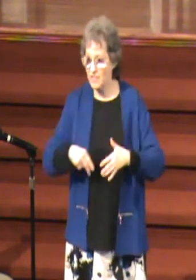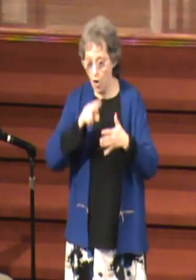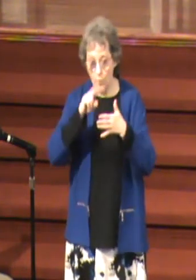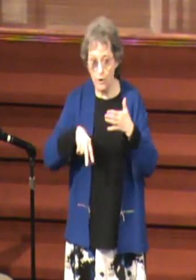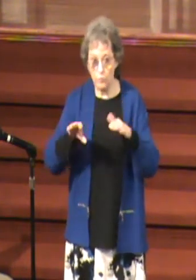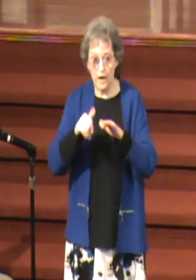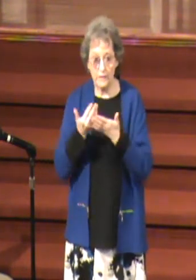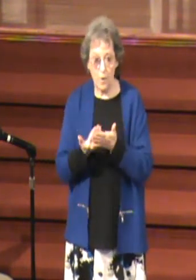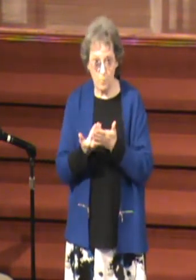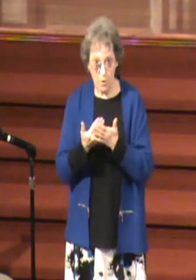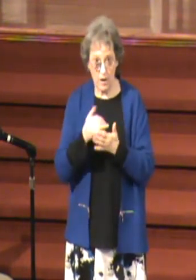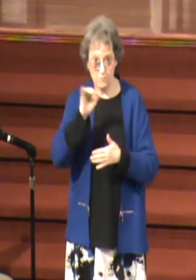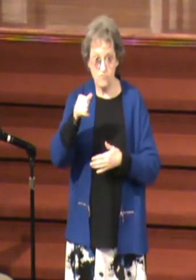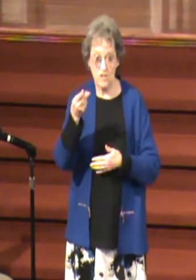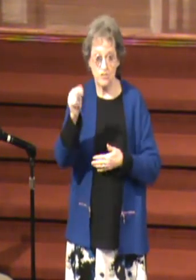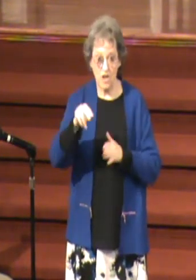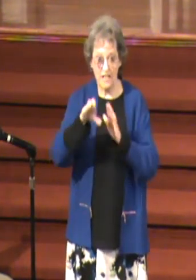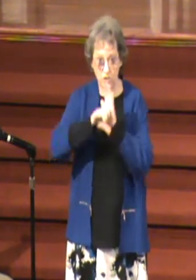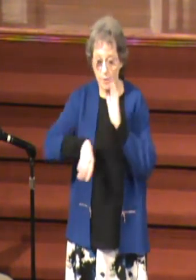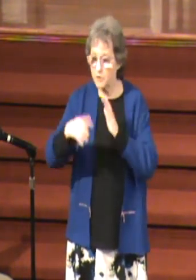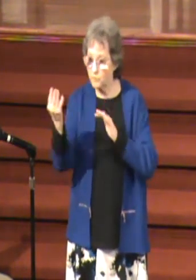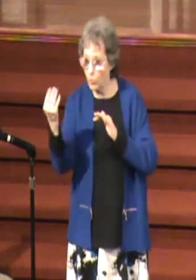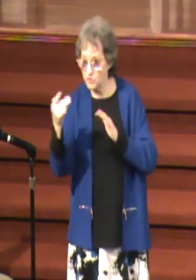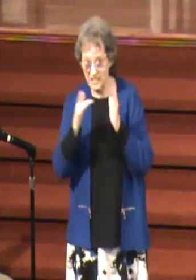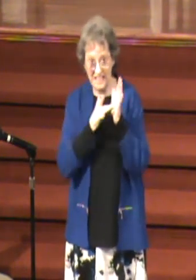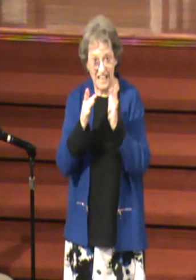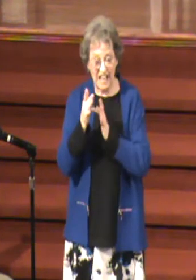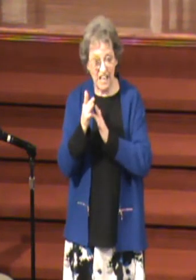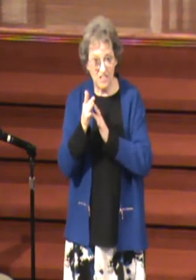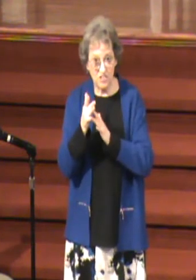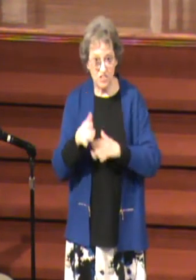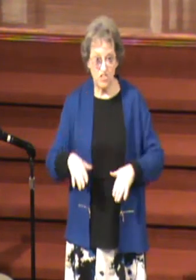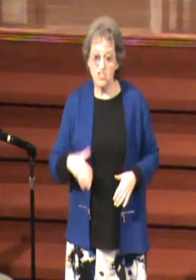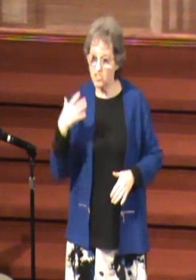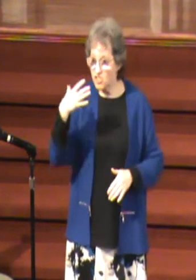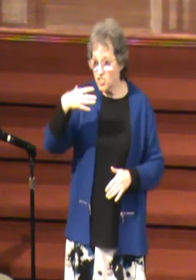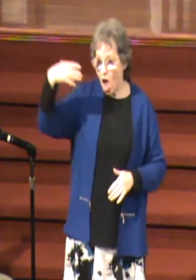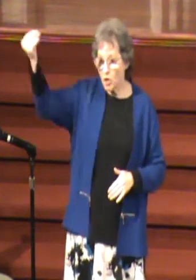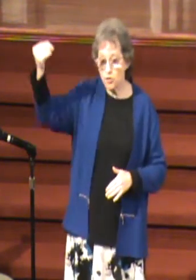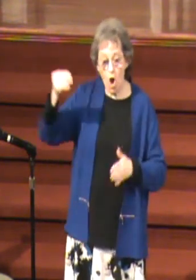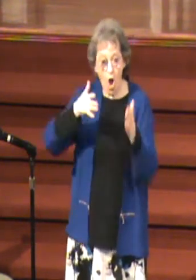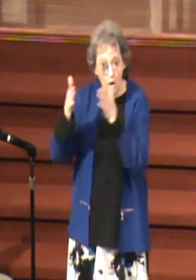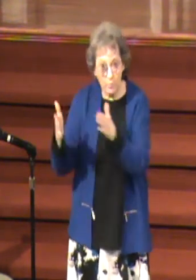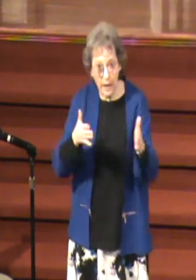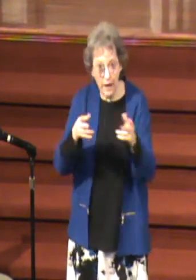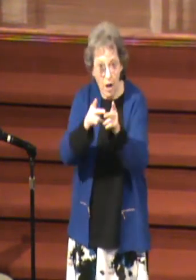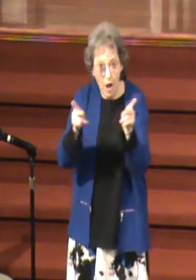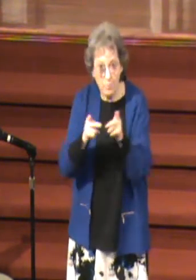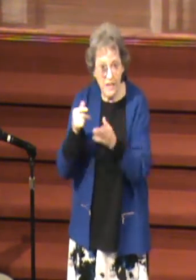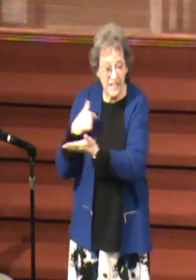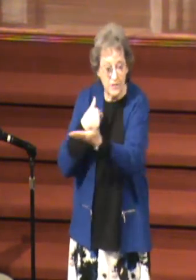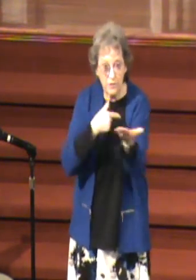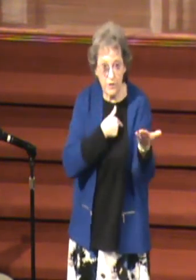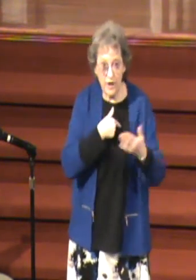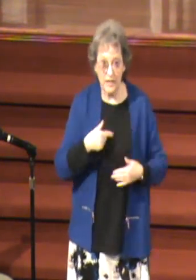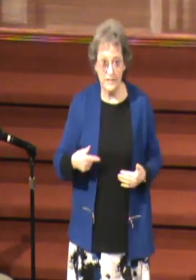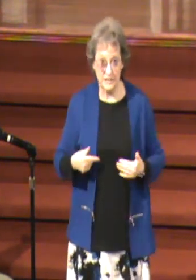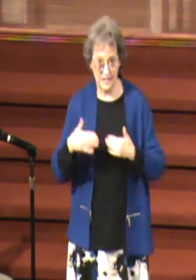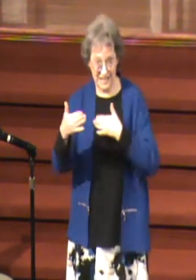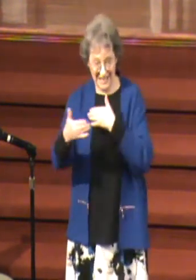chapter 14, that Jesus has gone to prepare a place for us. Right now, Antoinette's in that place that Jesus